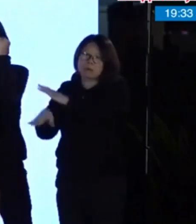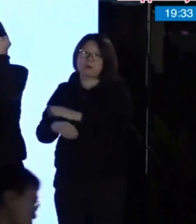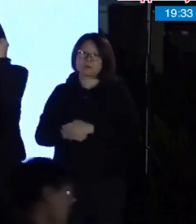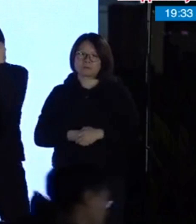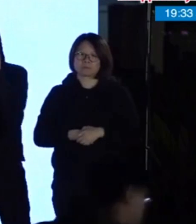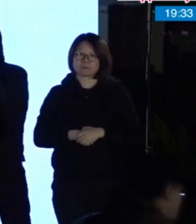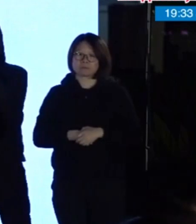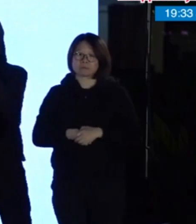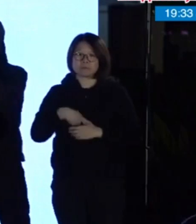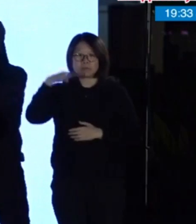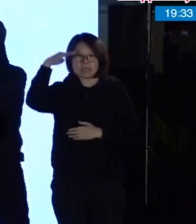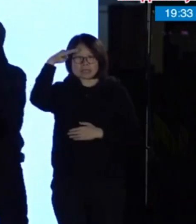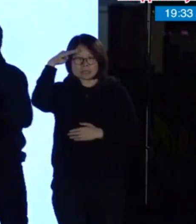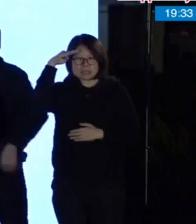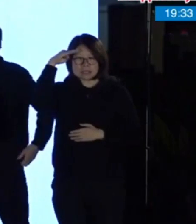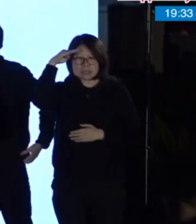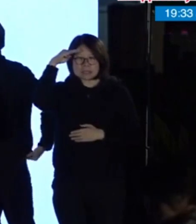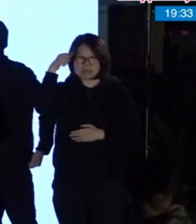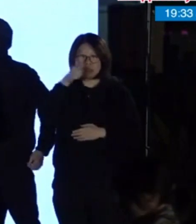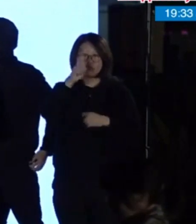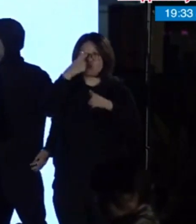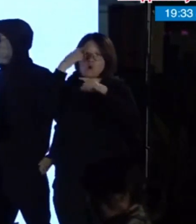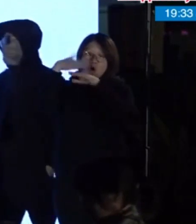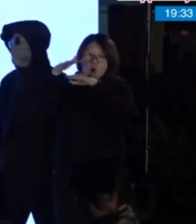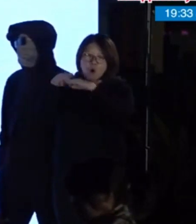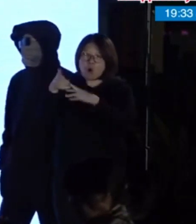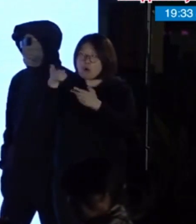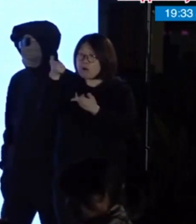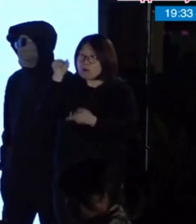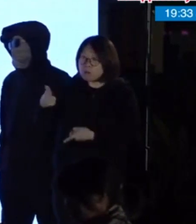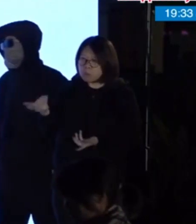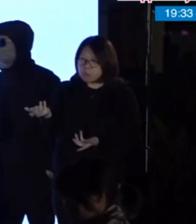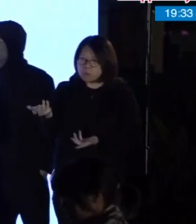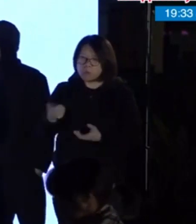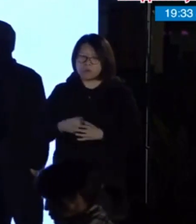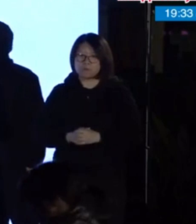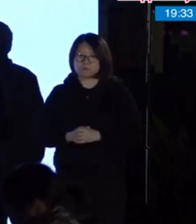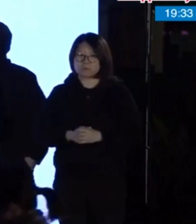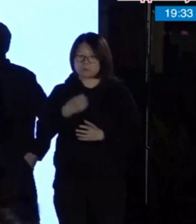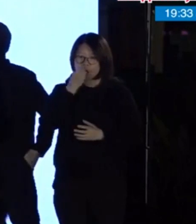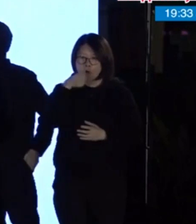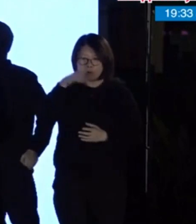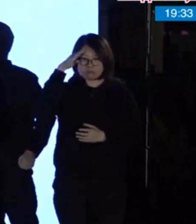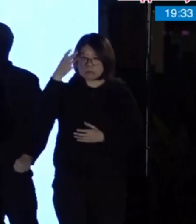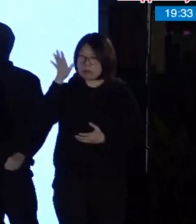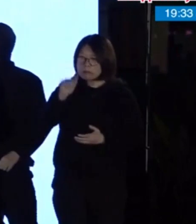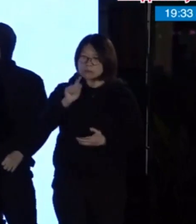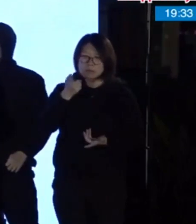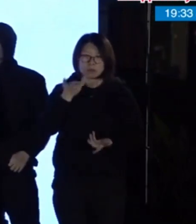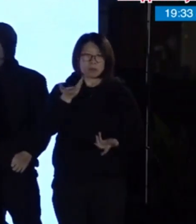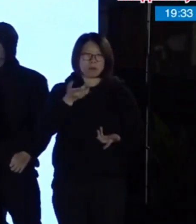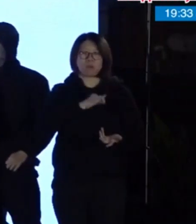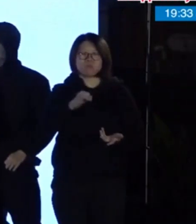gas in a place like Hong Kong, the third most densely populated place in the world. The Hong Kong